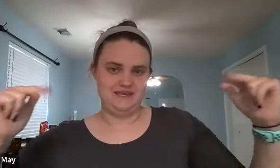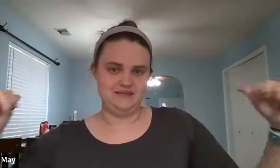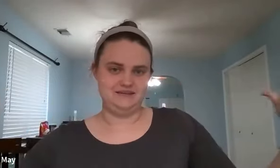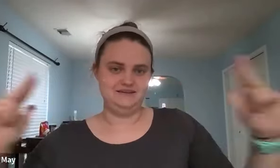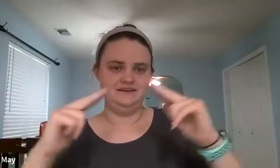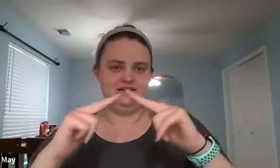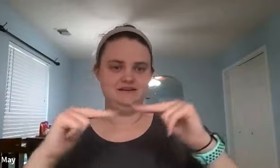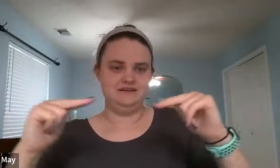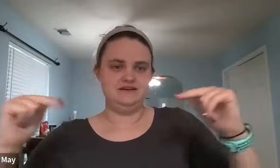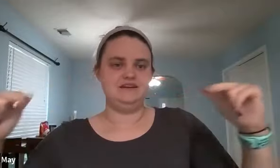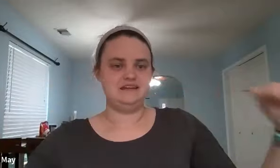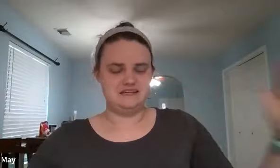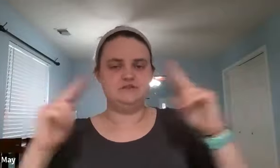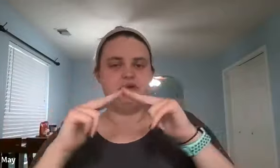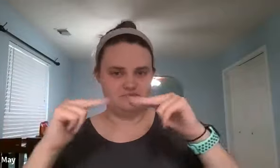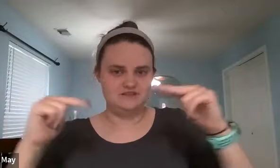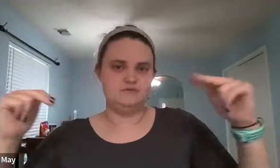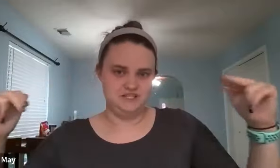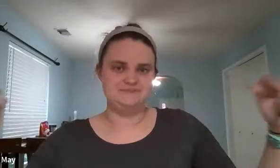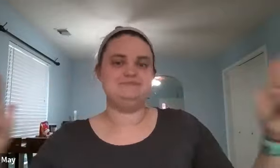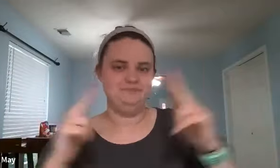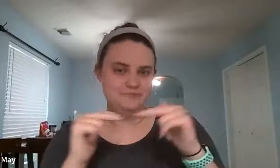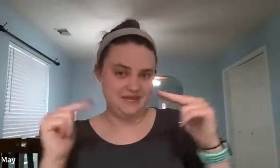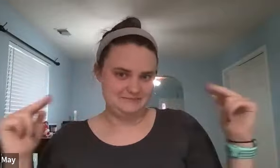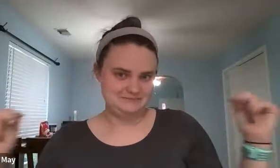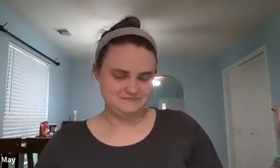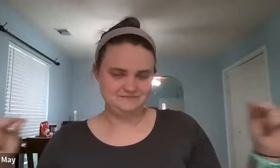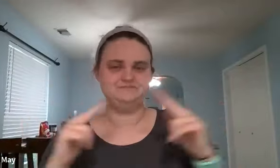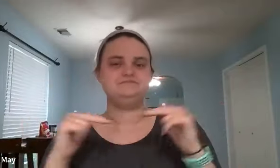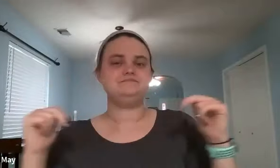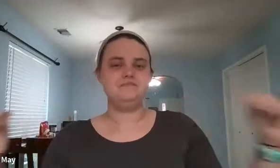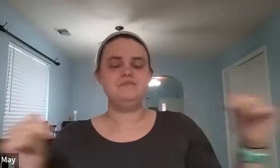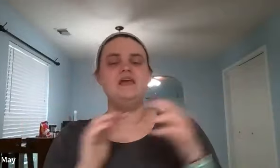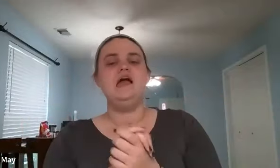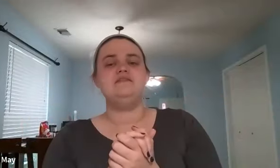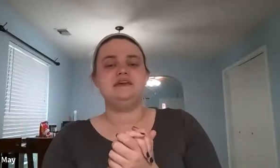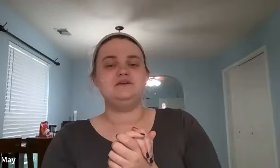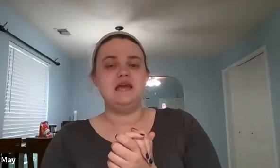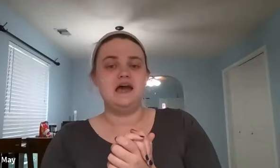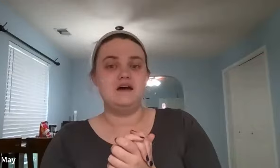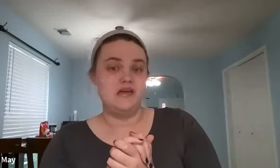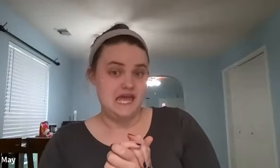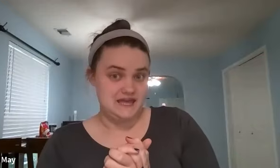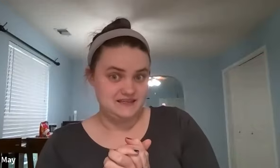bacon. And it's like the bumps and the ridges. Bacon. Then we have